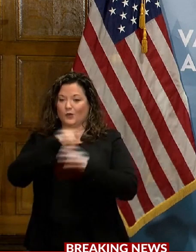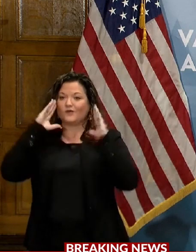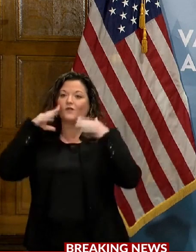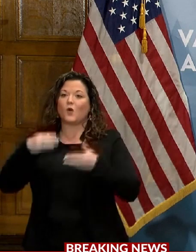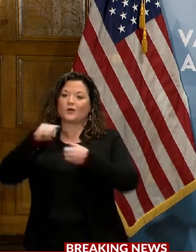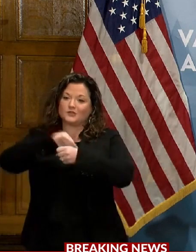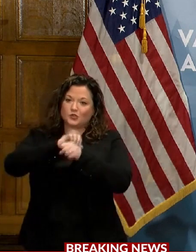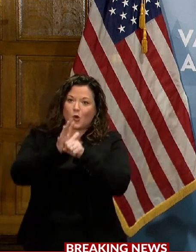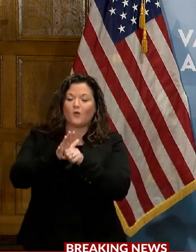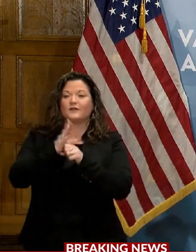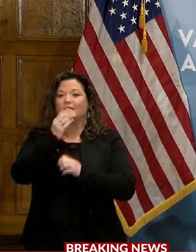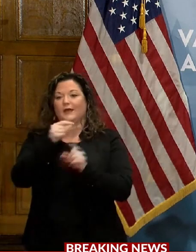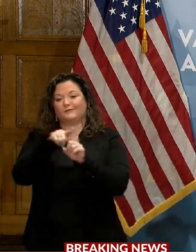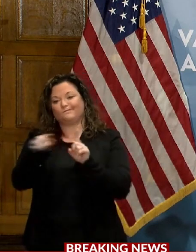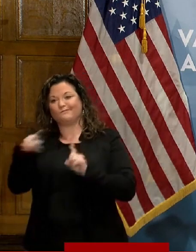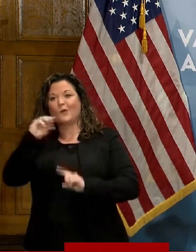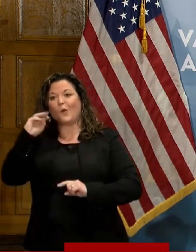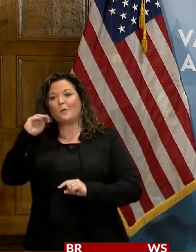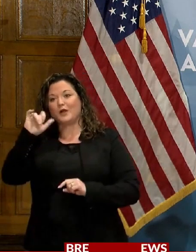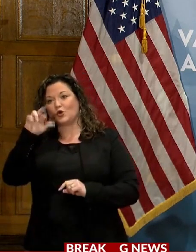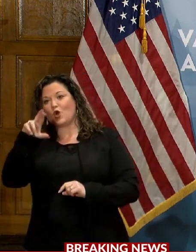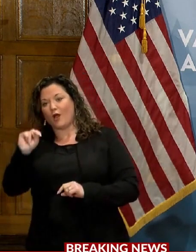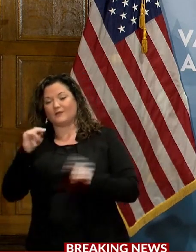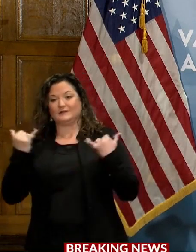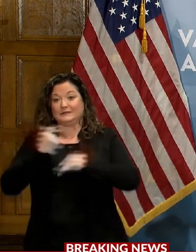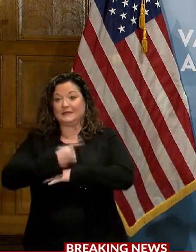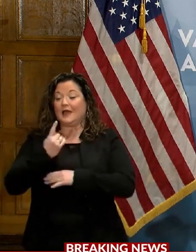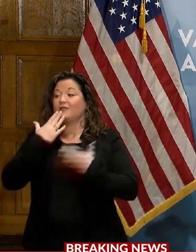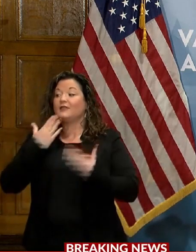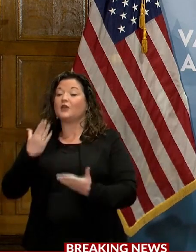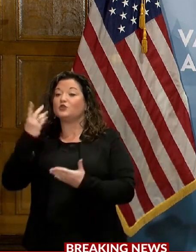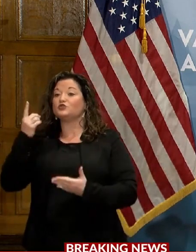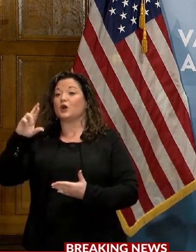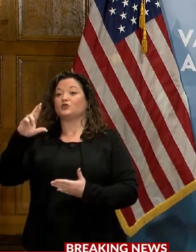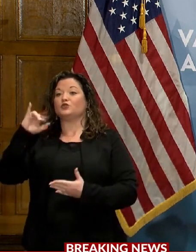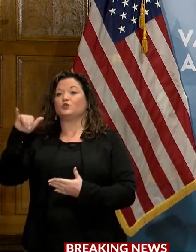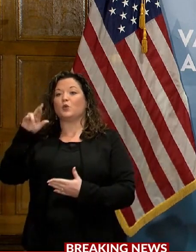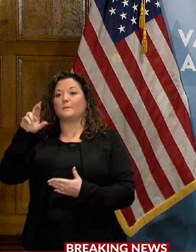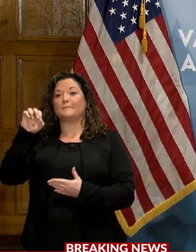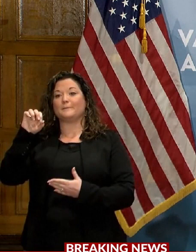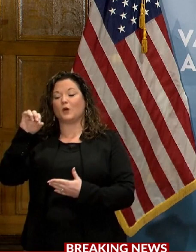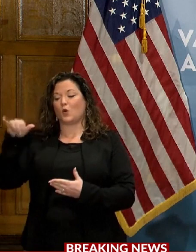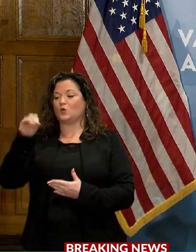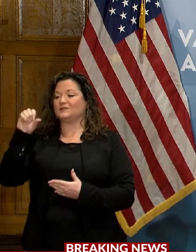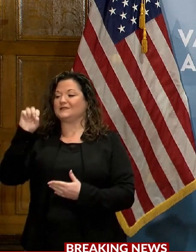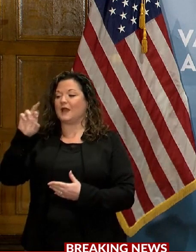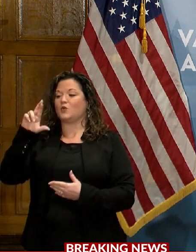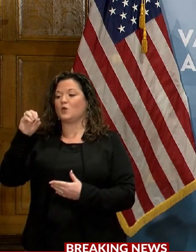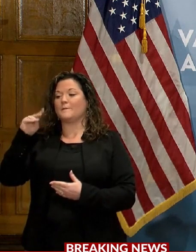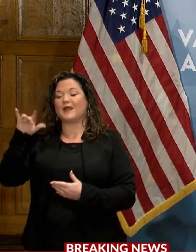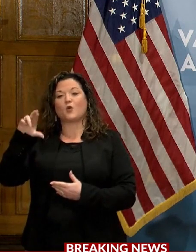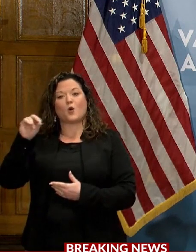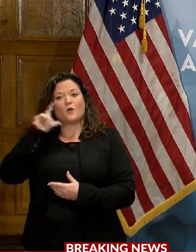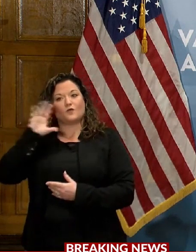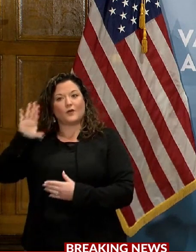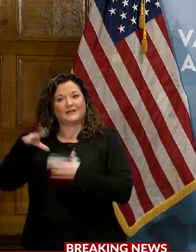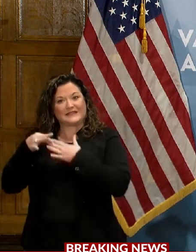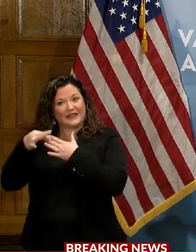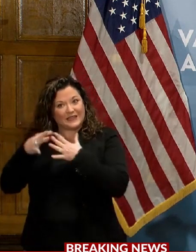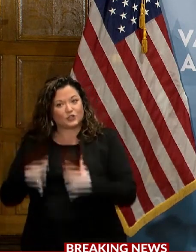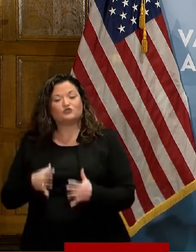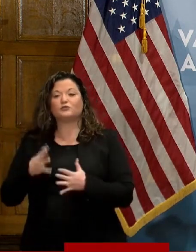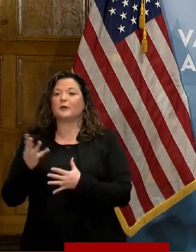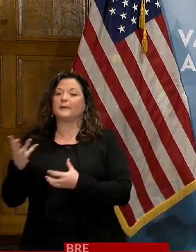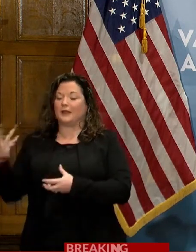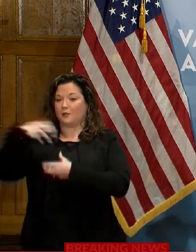and Omicron today. I want to thank Dr. Jose Romero for his leadership and for being